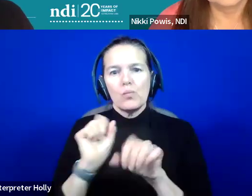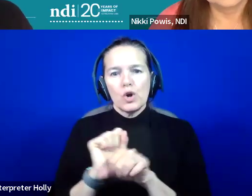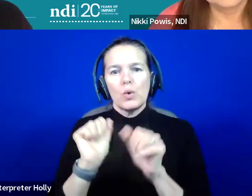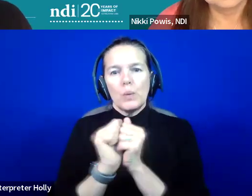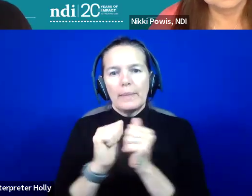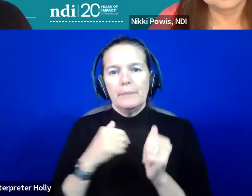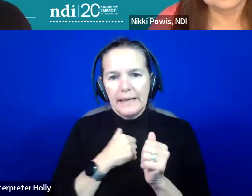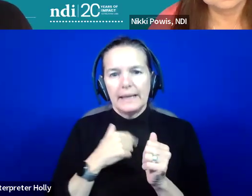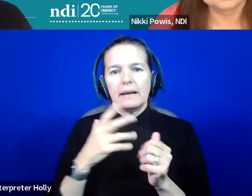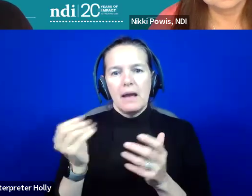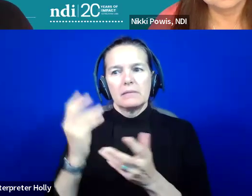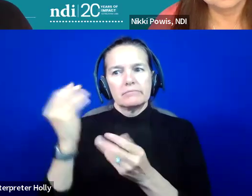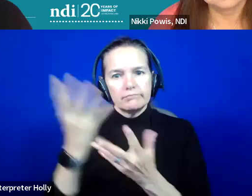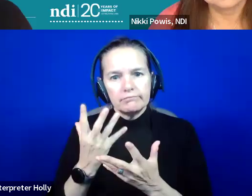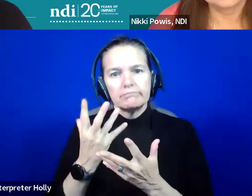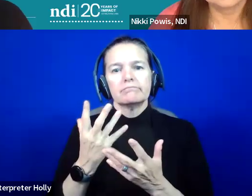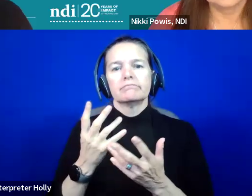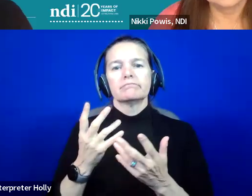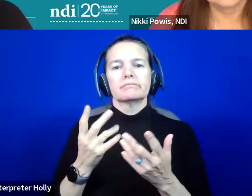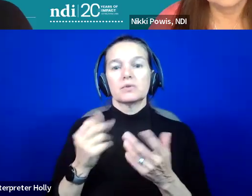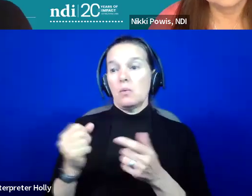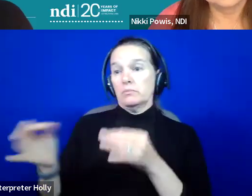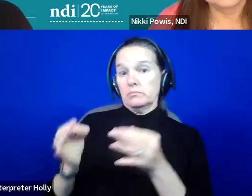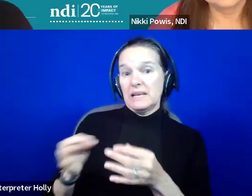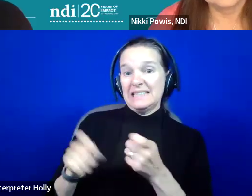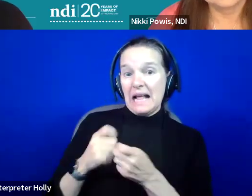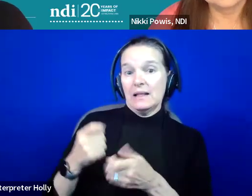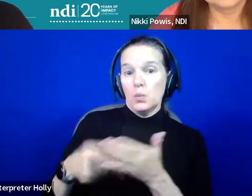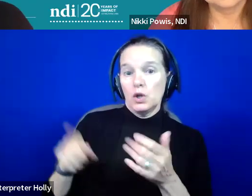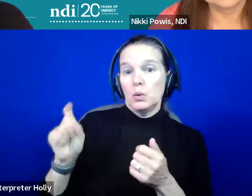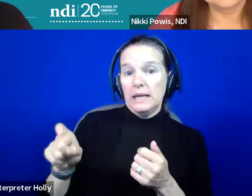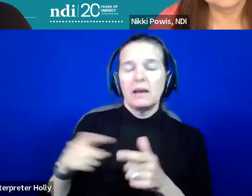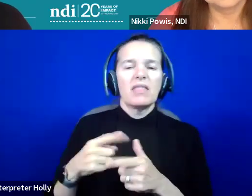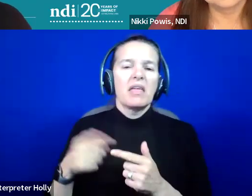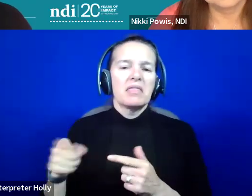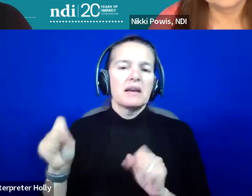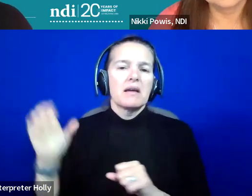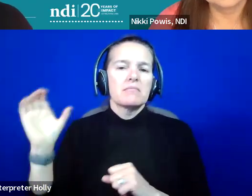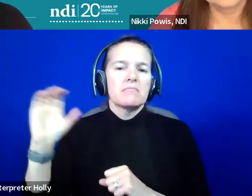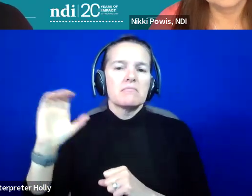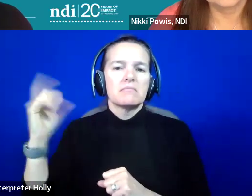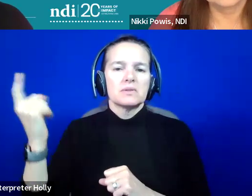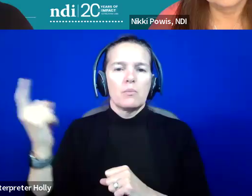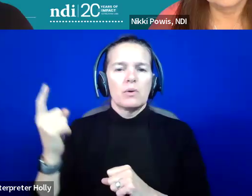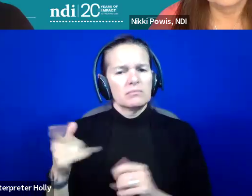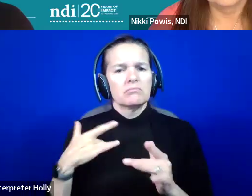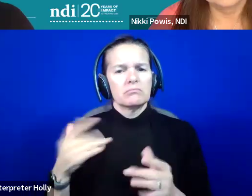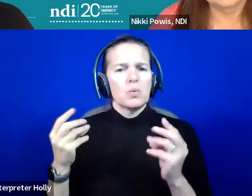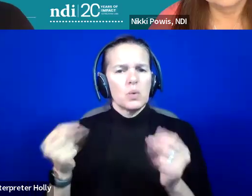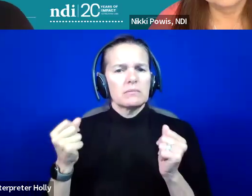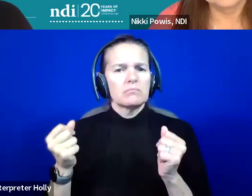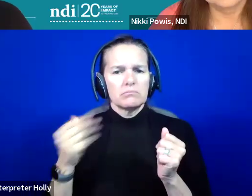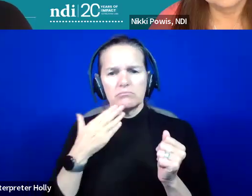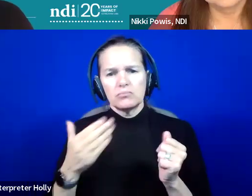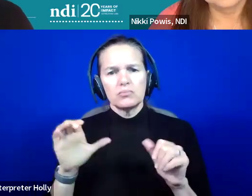need, fearlessly, and then from there they can start to find somebody, and usually they're pretty quick and pretty good at that. I have